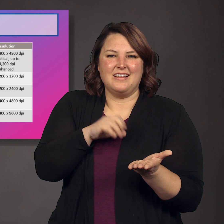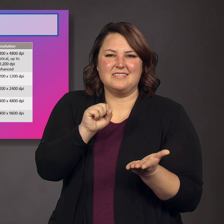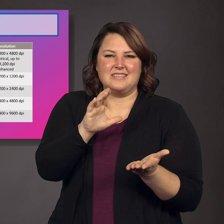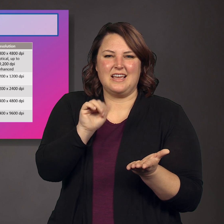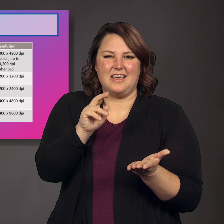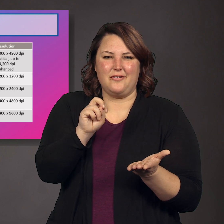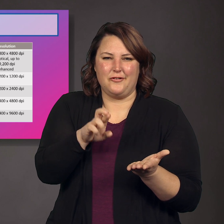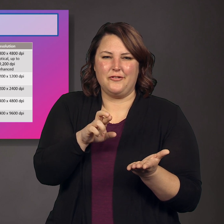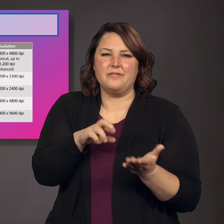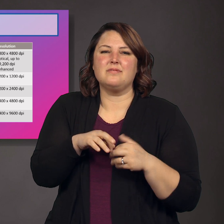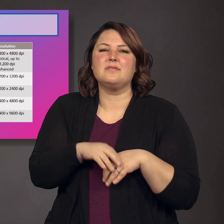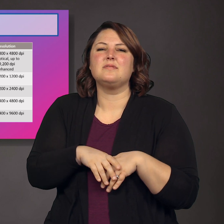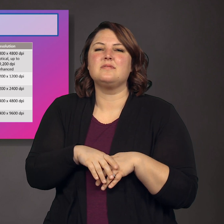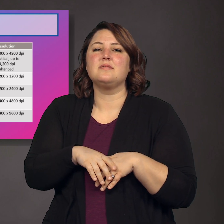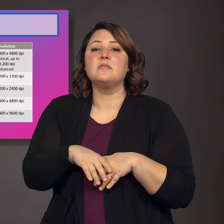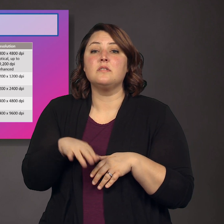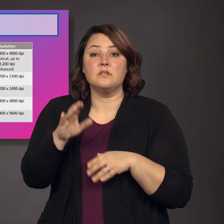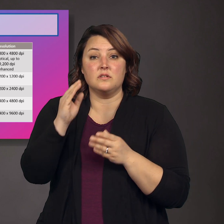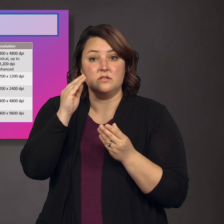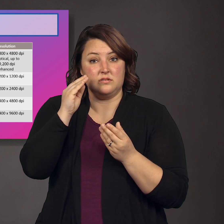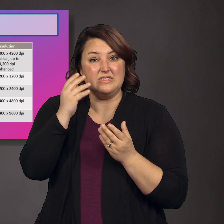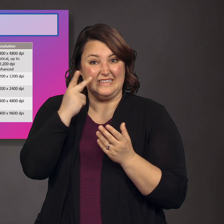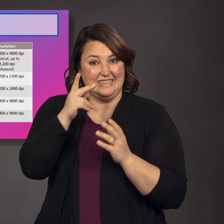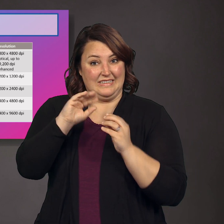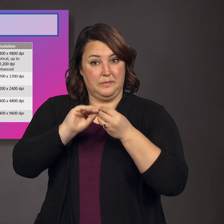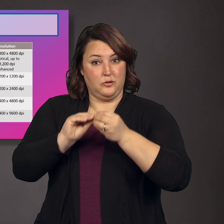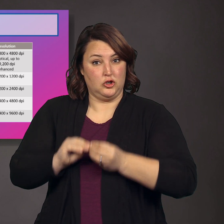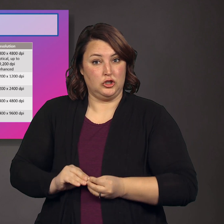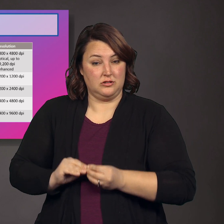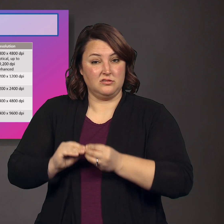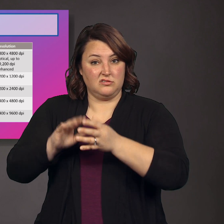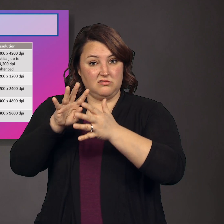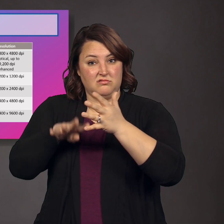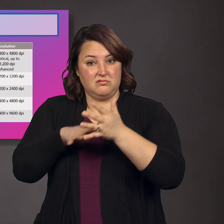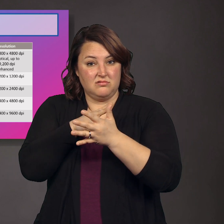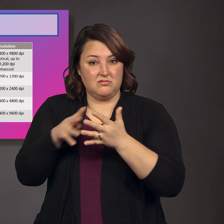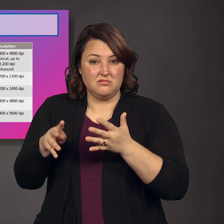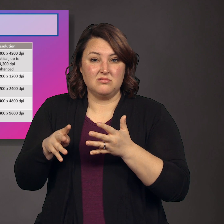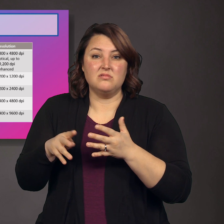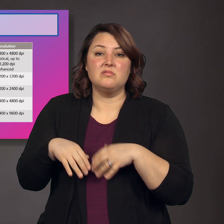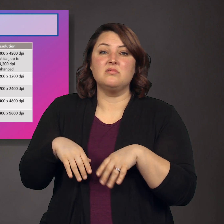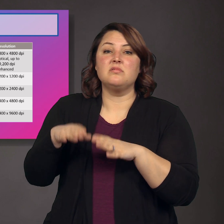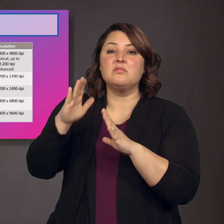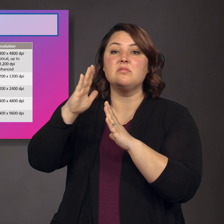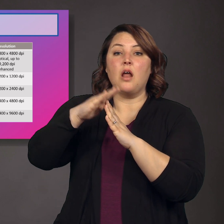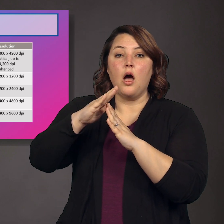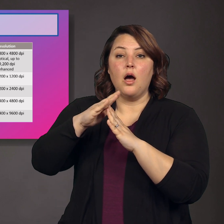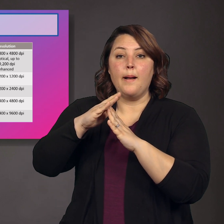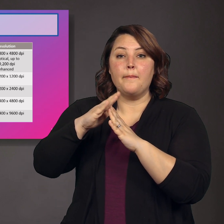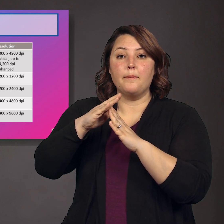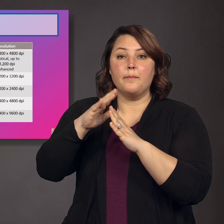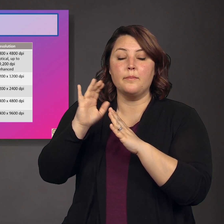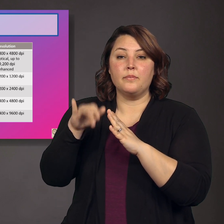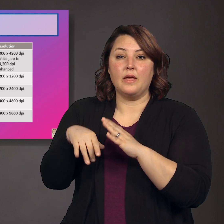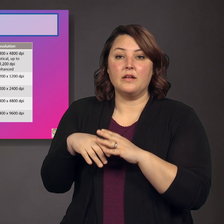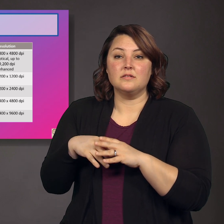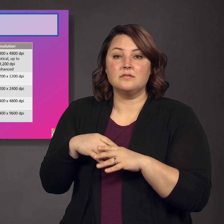Having a look at these figures here, the top entries are all the